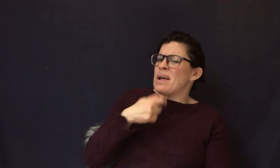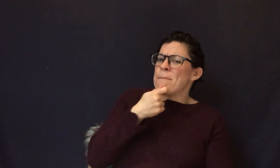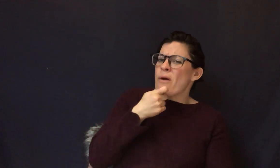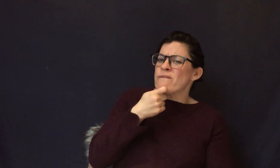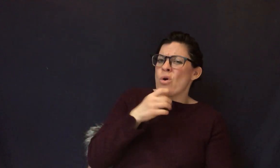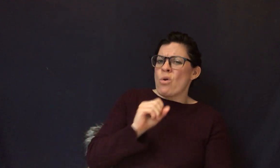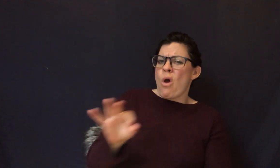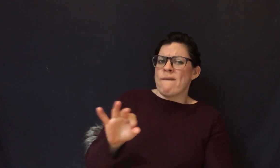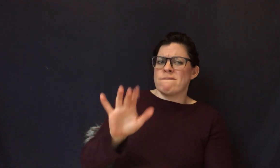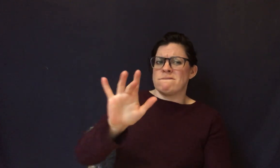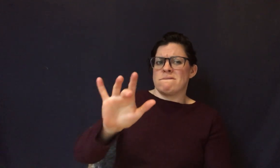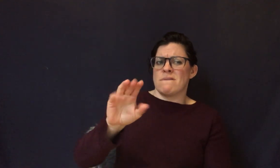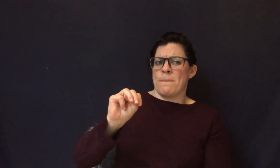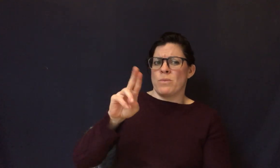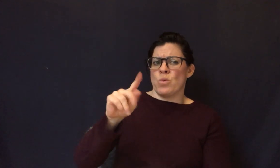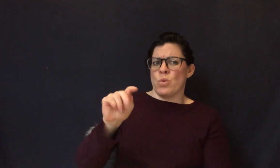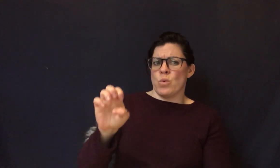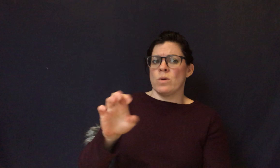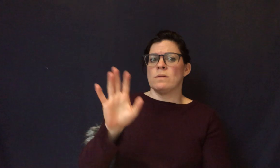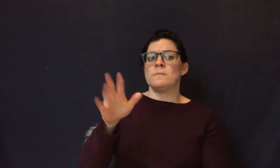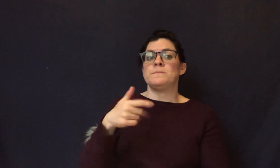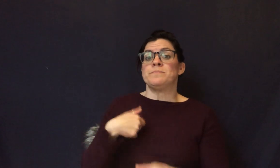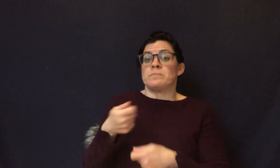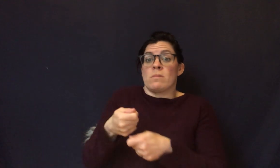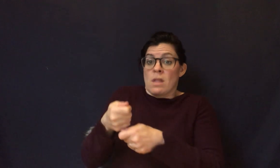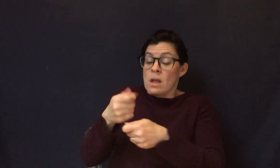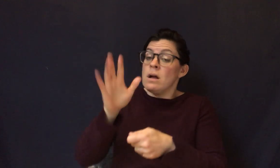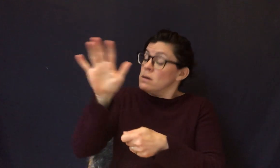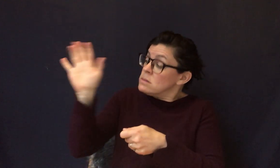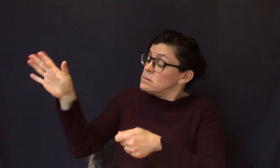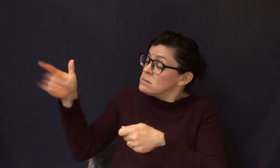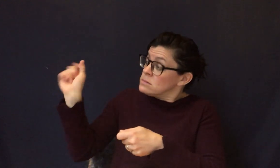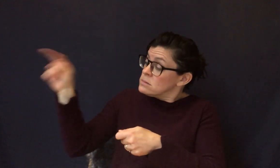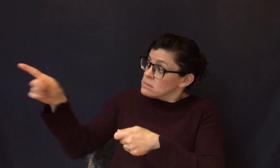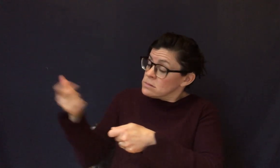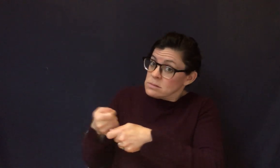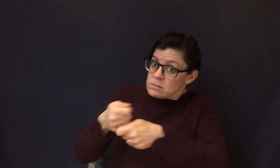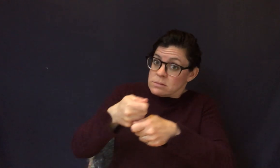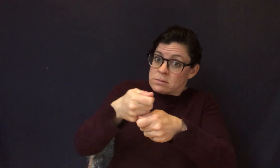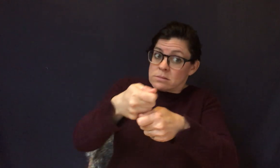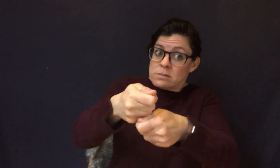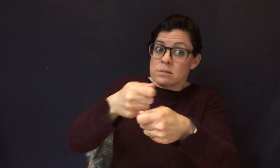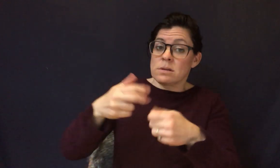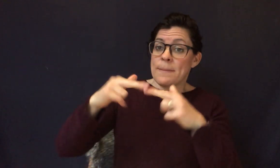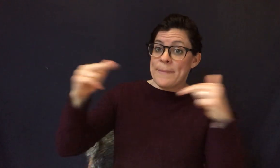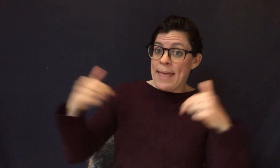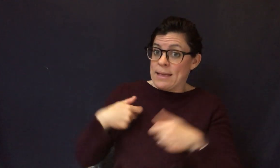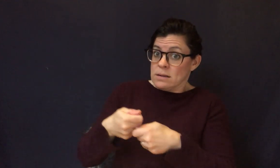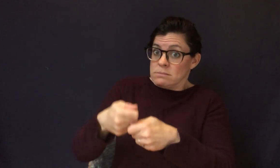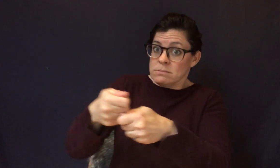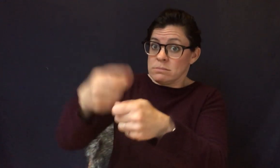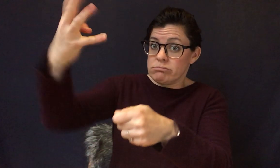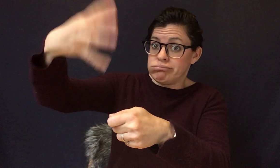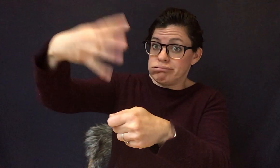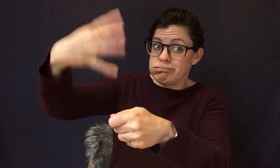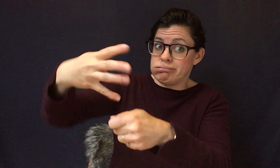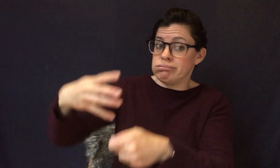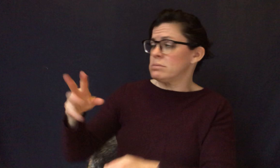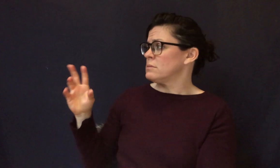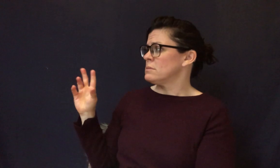correct? No, Why? because it's on fire, right? Yeah? And you're not supposed to mix water